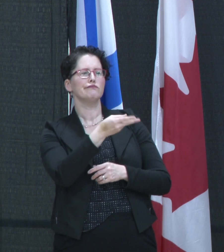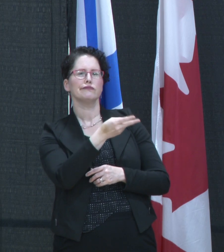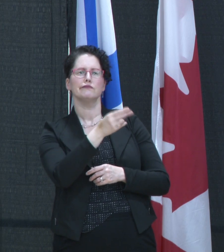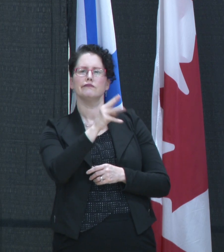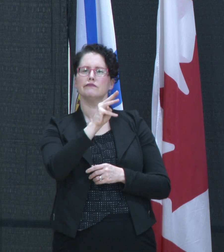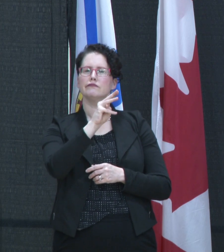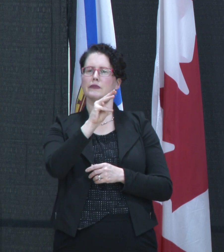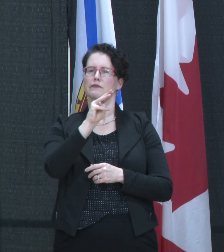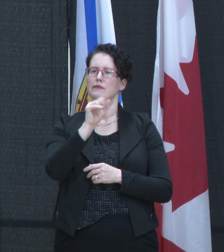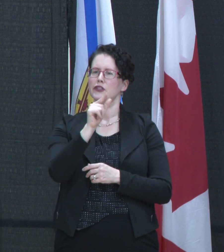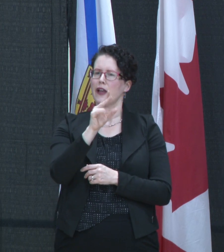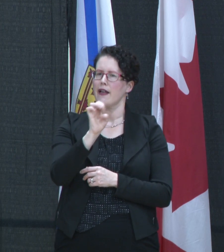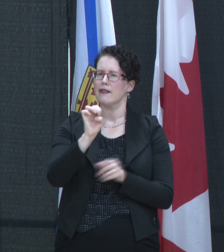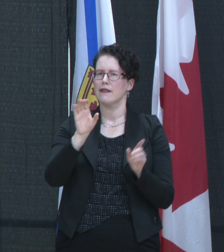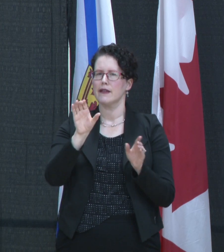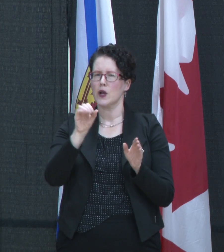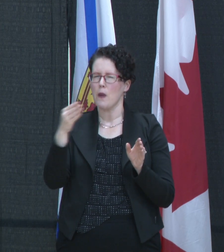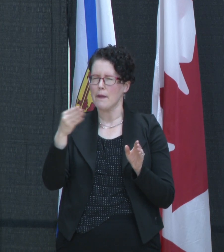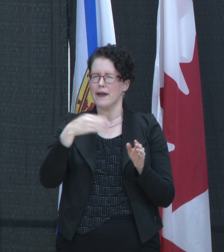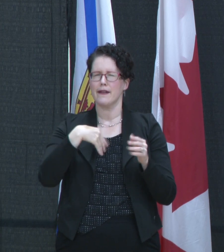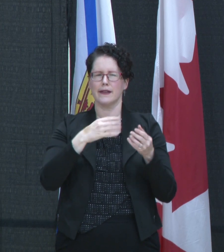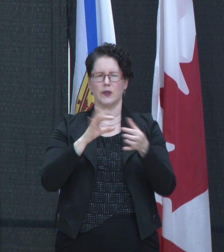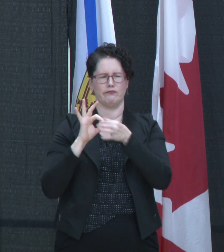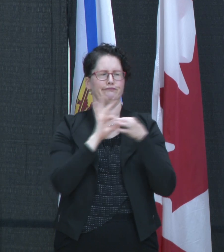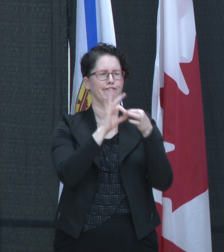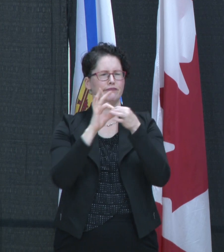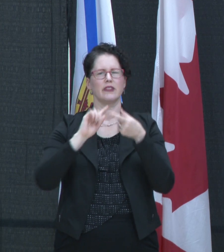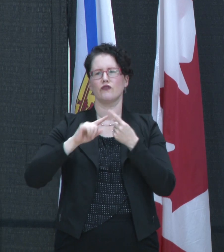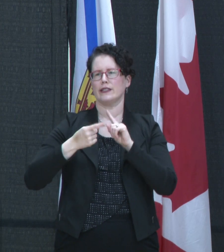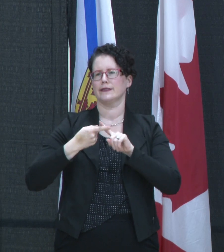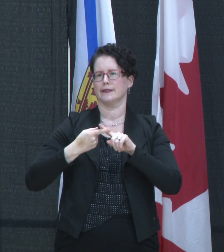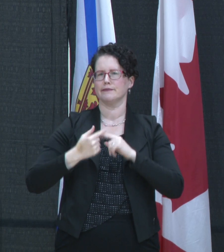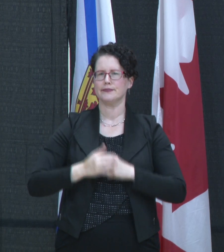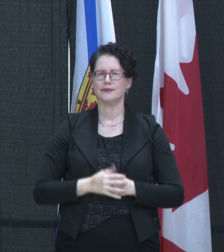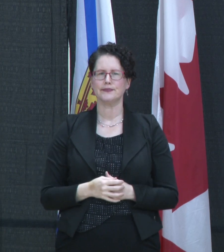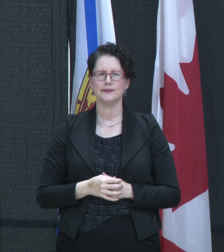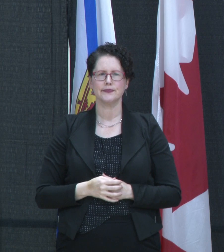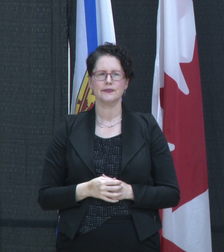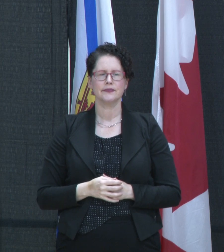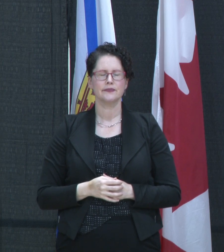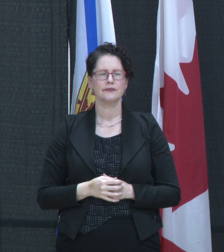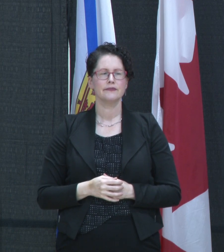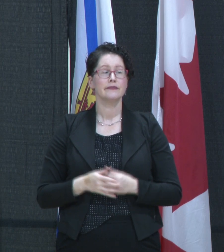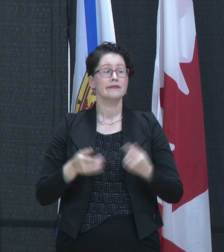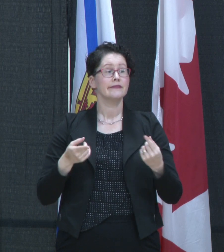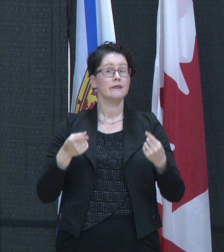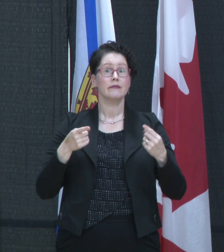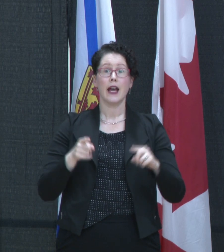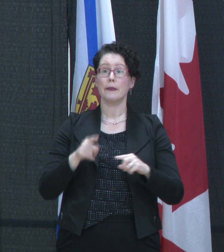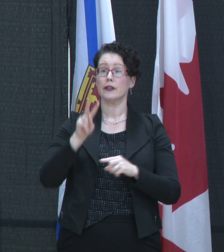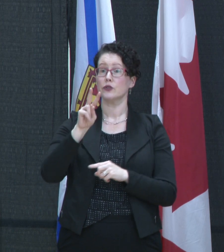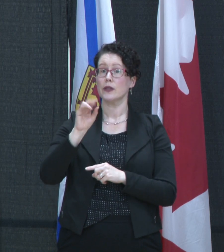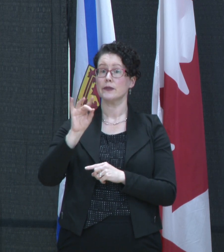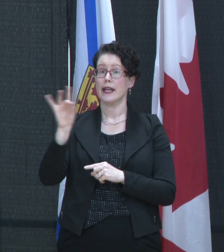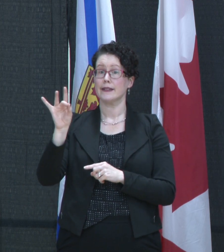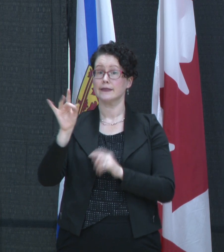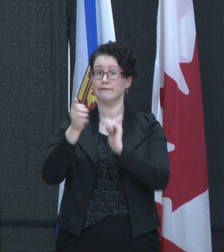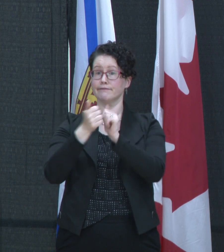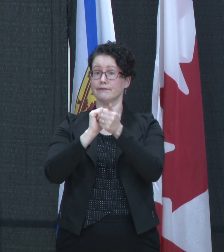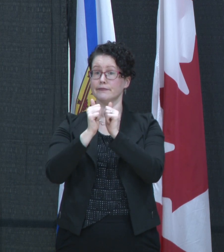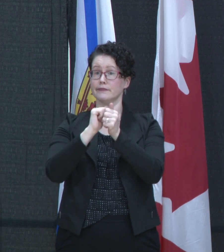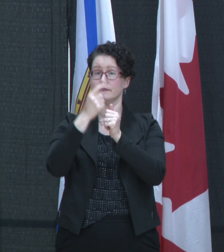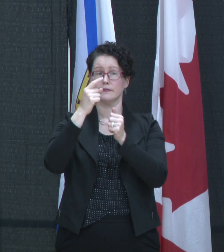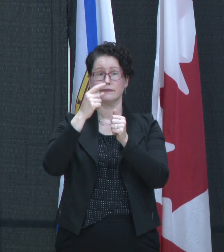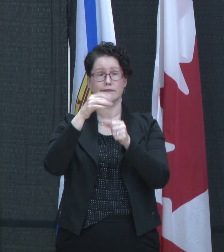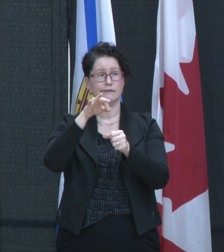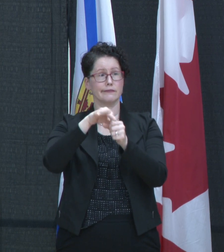close friends. And Valerie told us that in 2008, when Barack Obama was running for president, he had